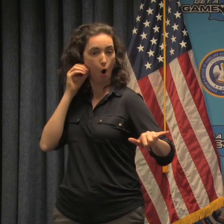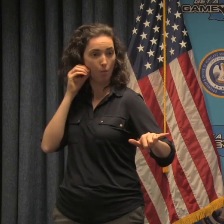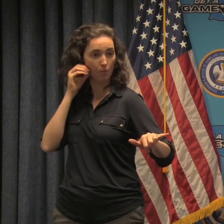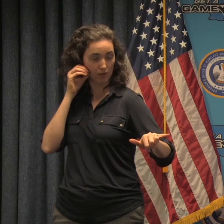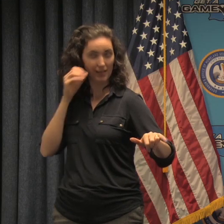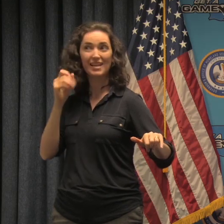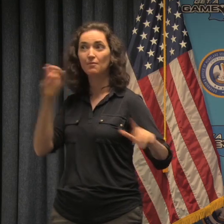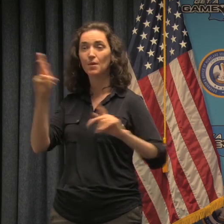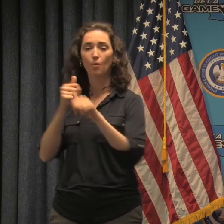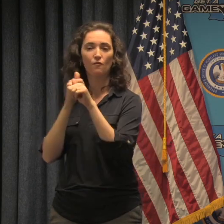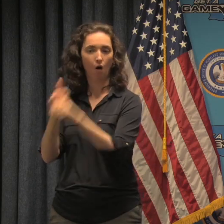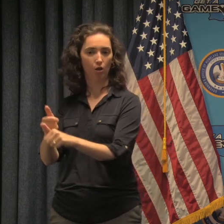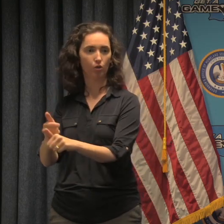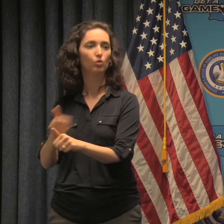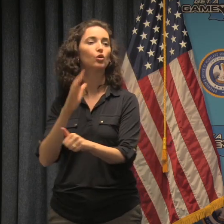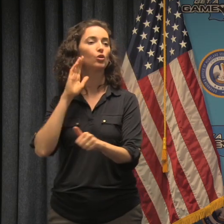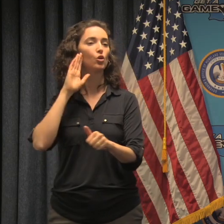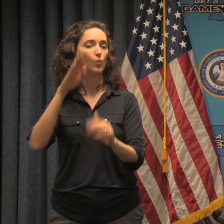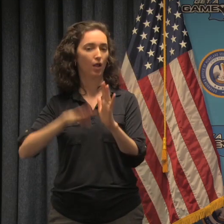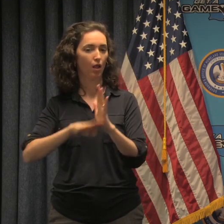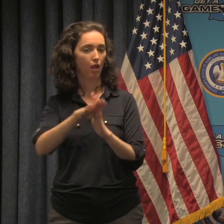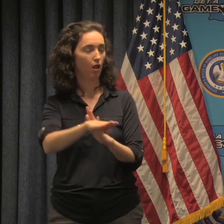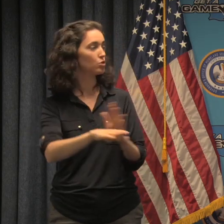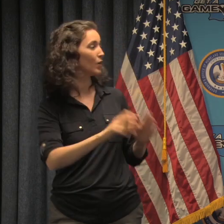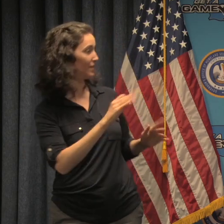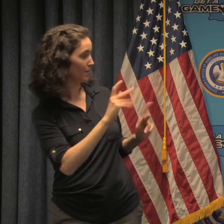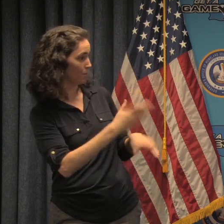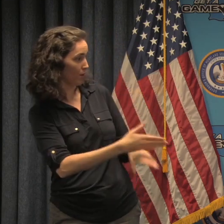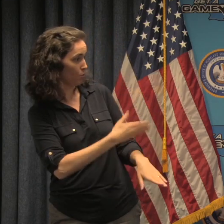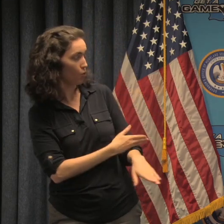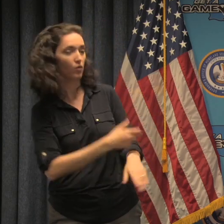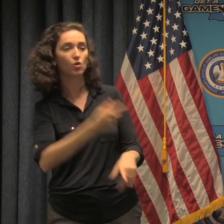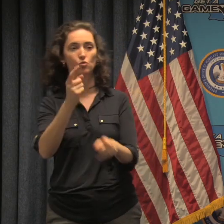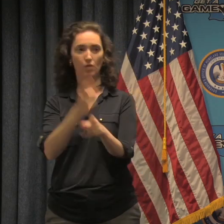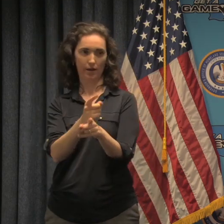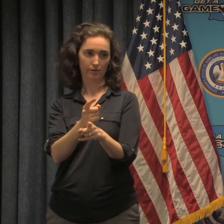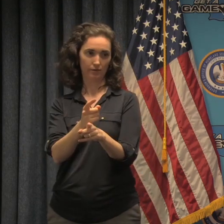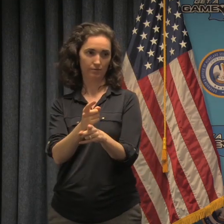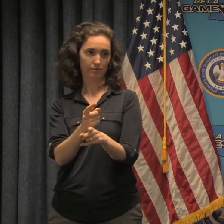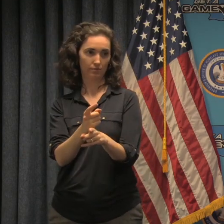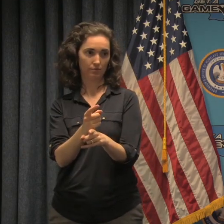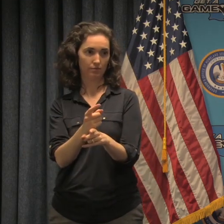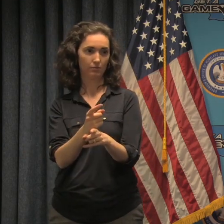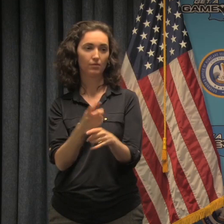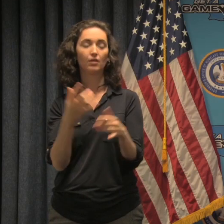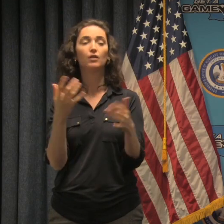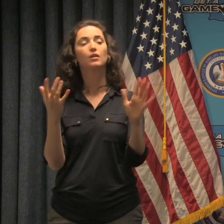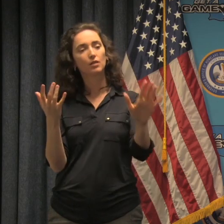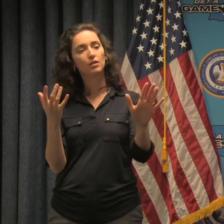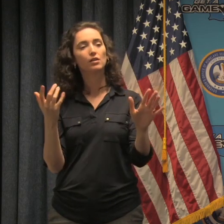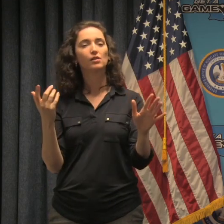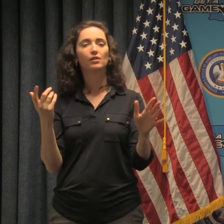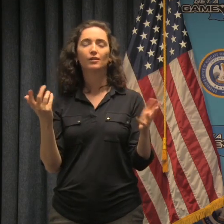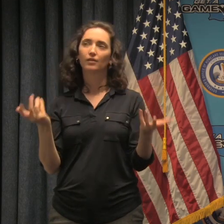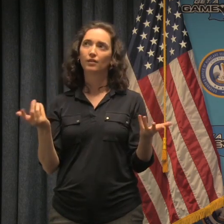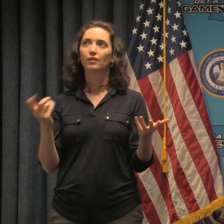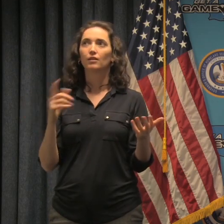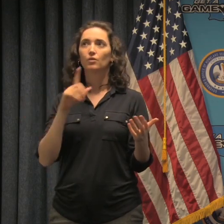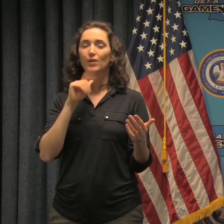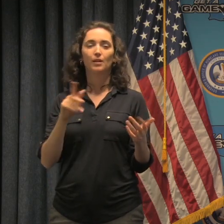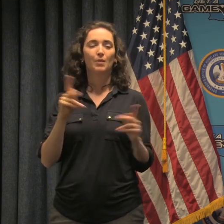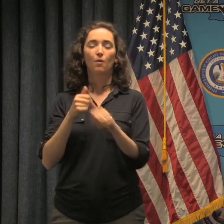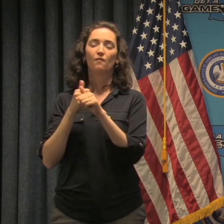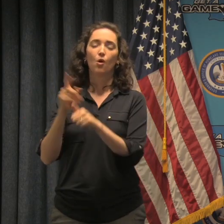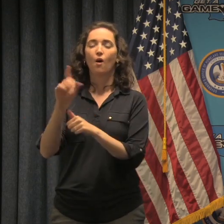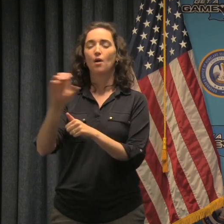is already in place. Yes. More so than they're doing. Yeah. So I mean that tells yes. I mean, and we can always have better compliance, even in